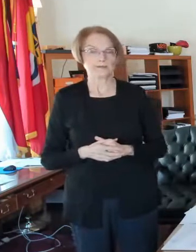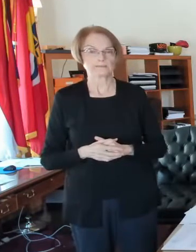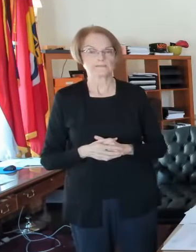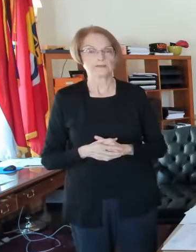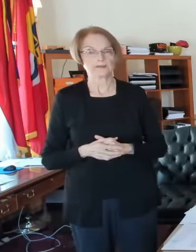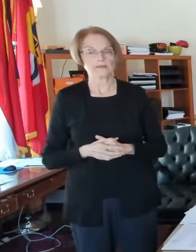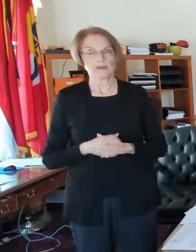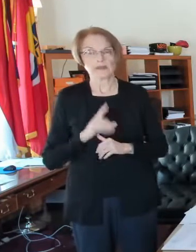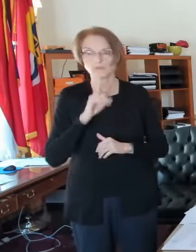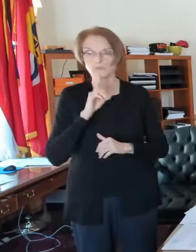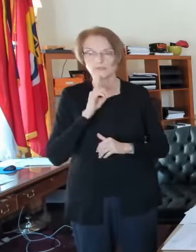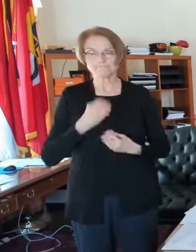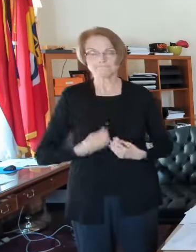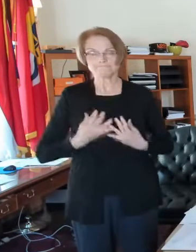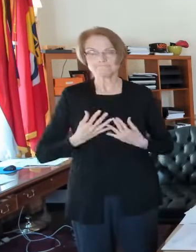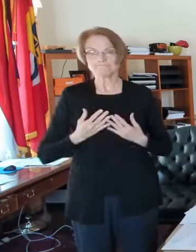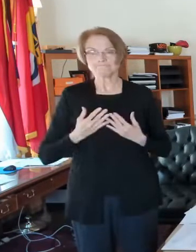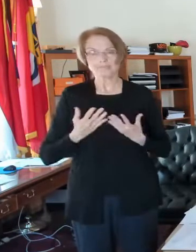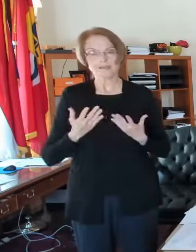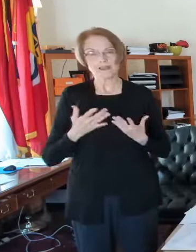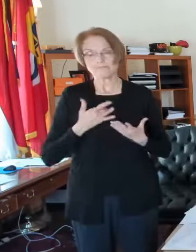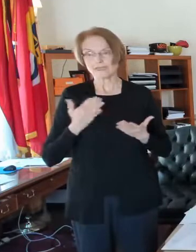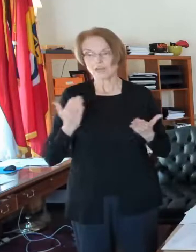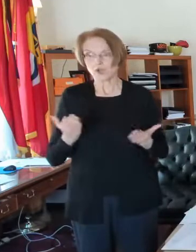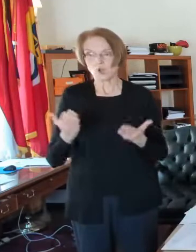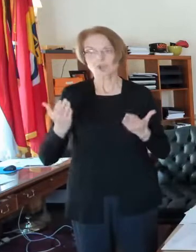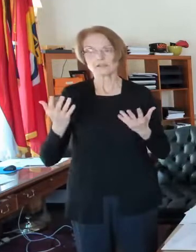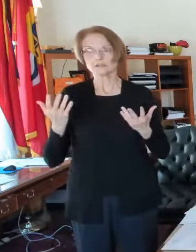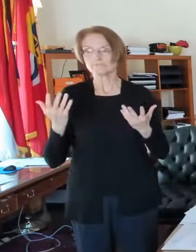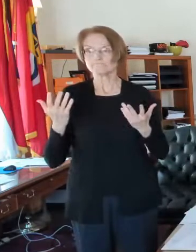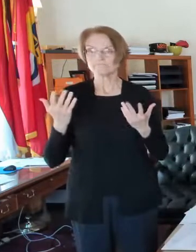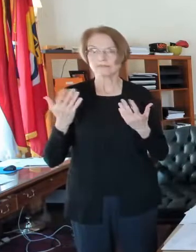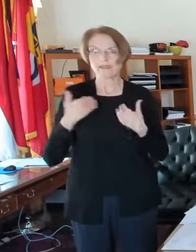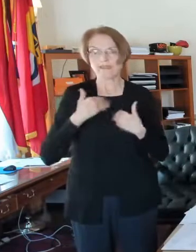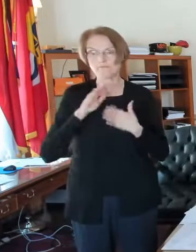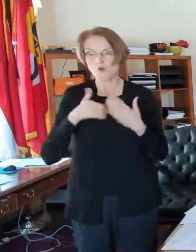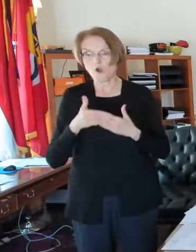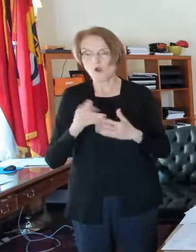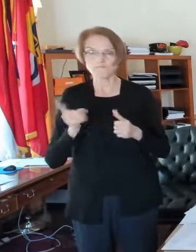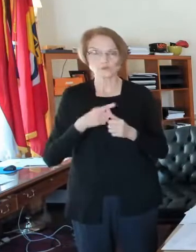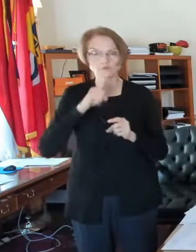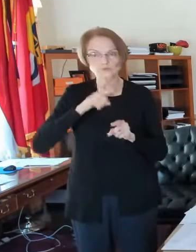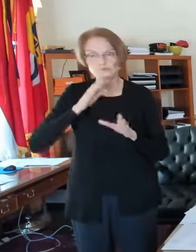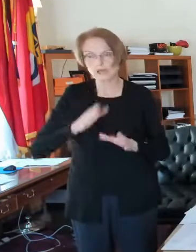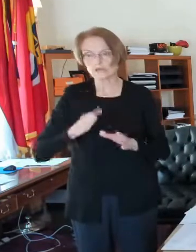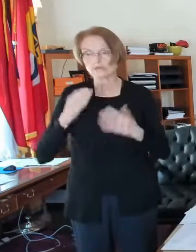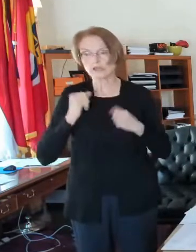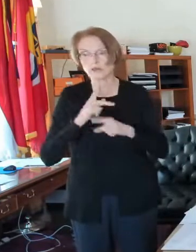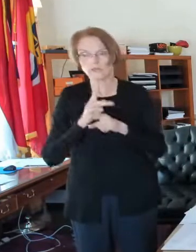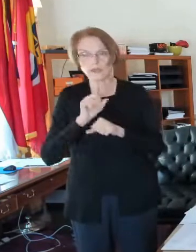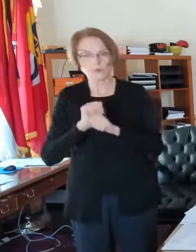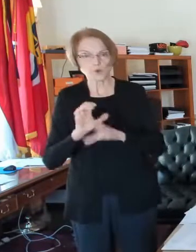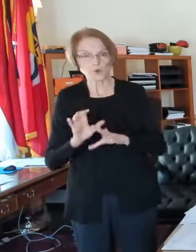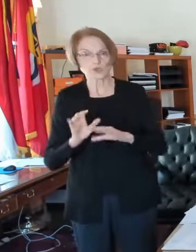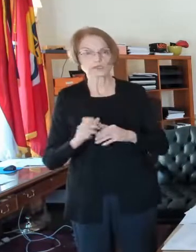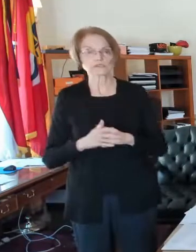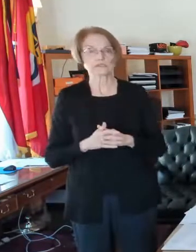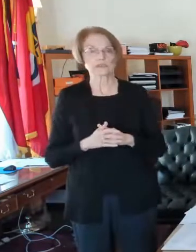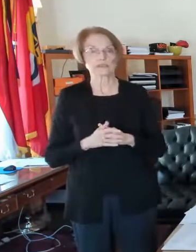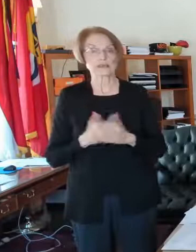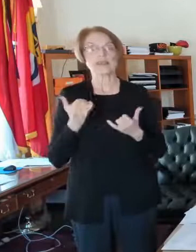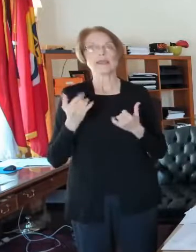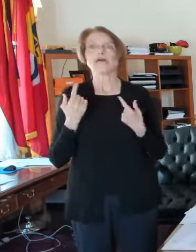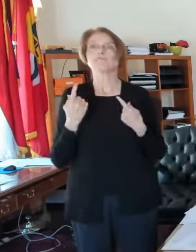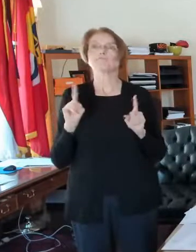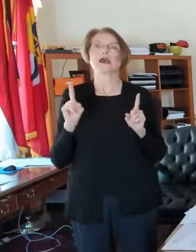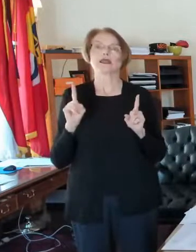very encouraging, I think, to have all of our first responders, healthcare workers now